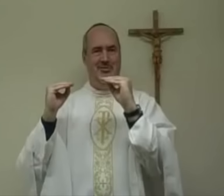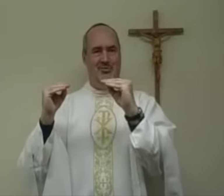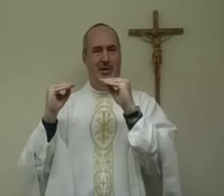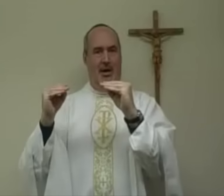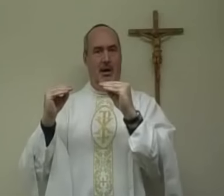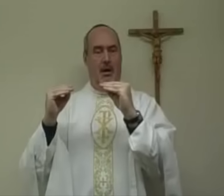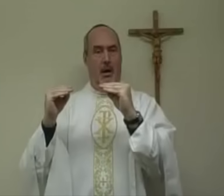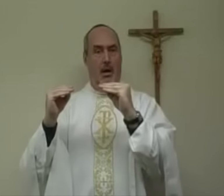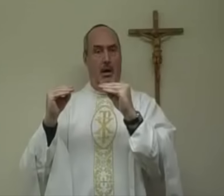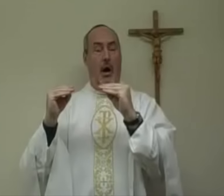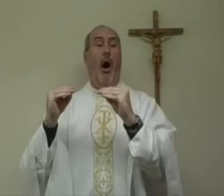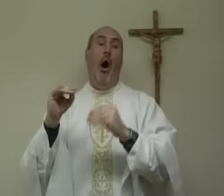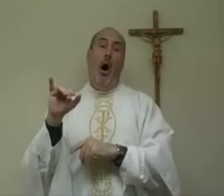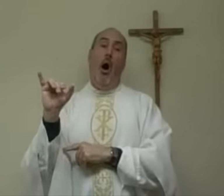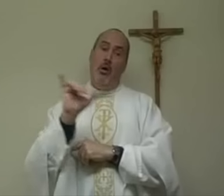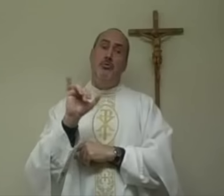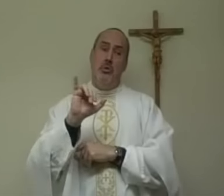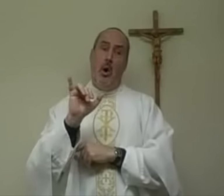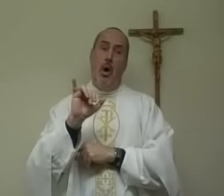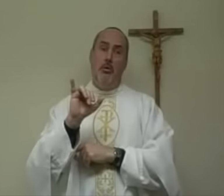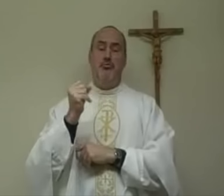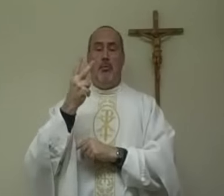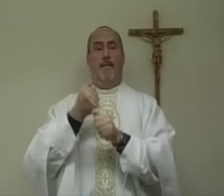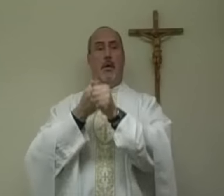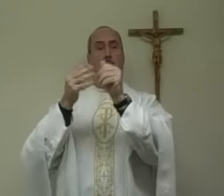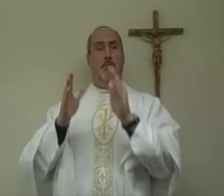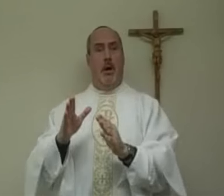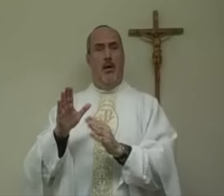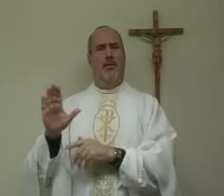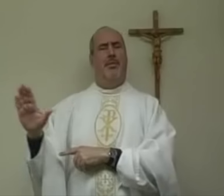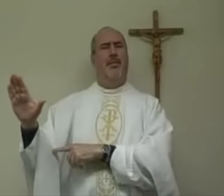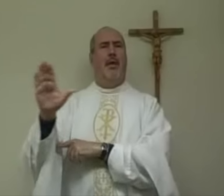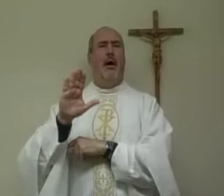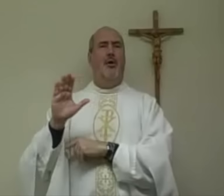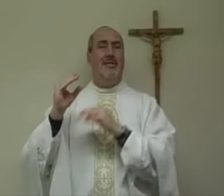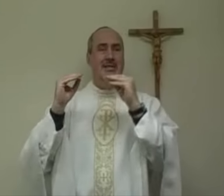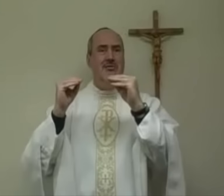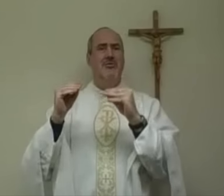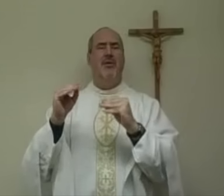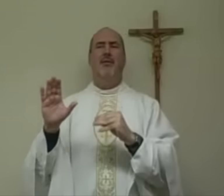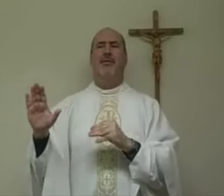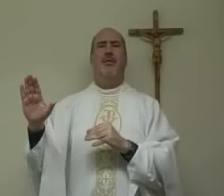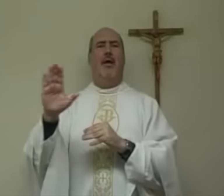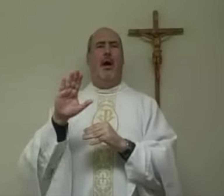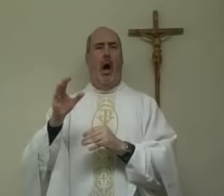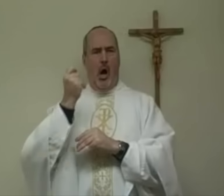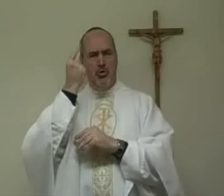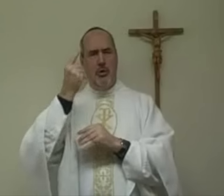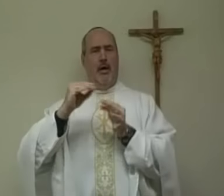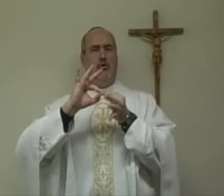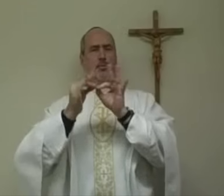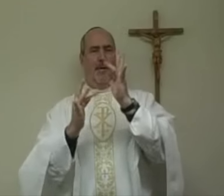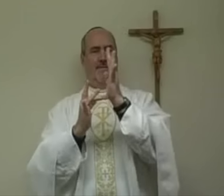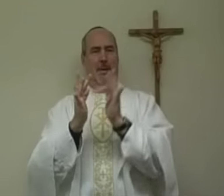the teachings of Jesus and also to follow the teachings of the 12 apostles and